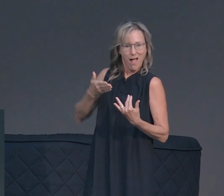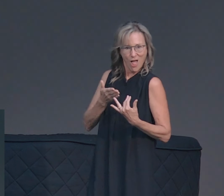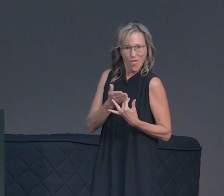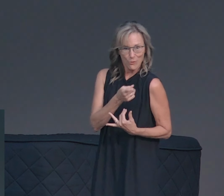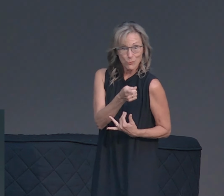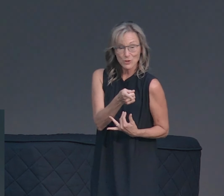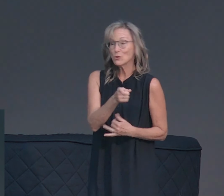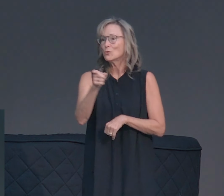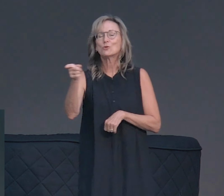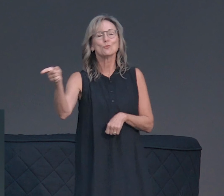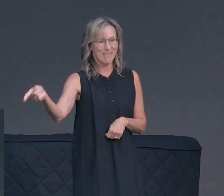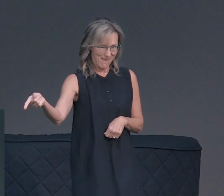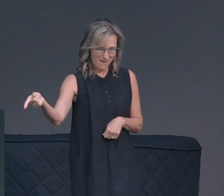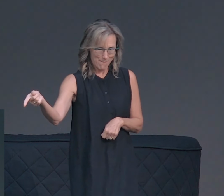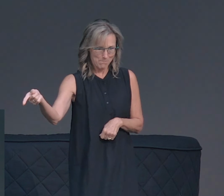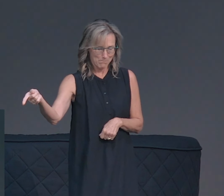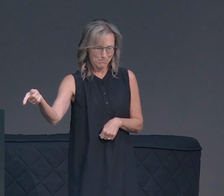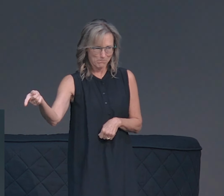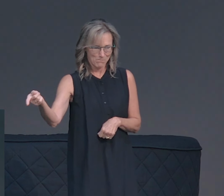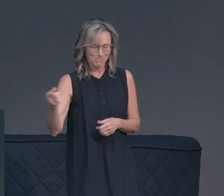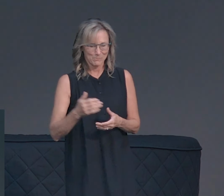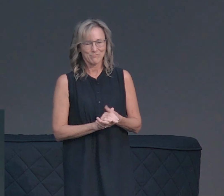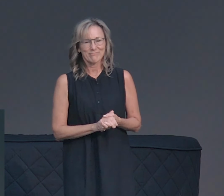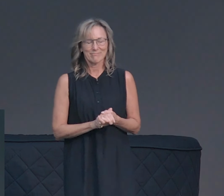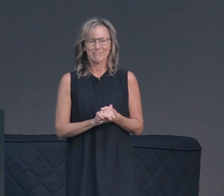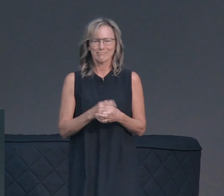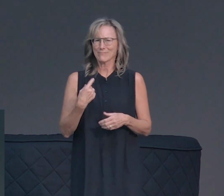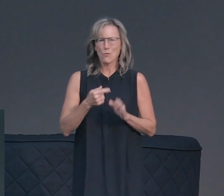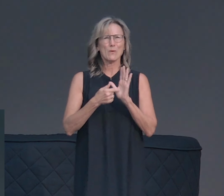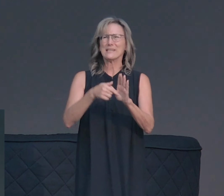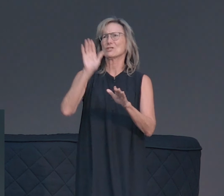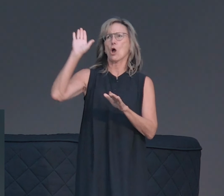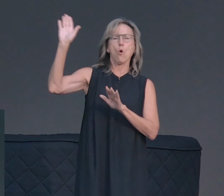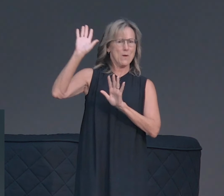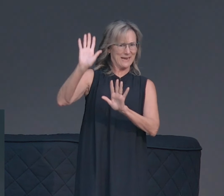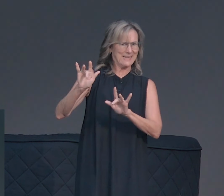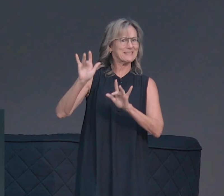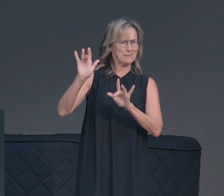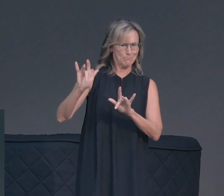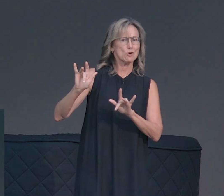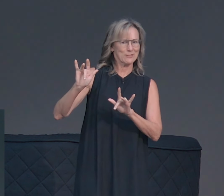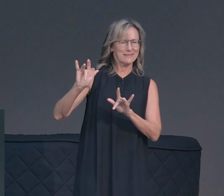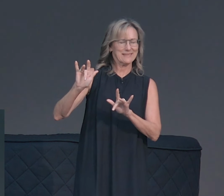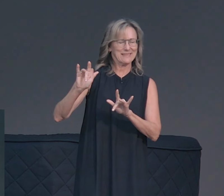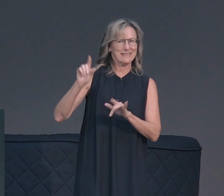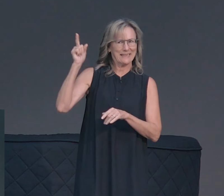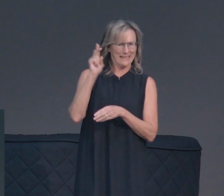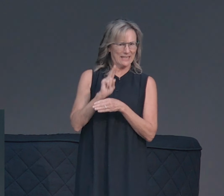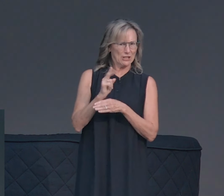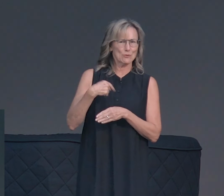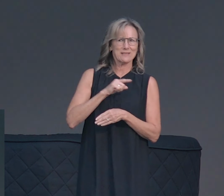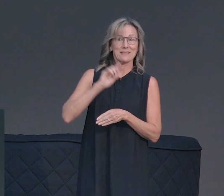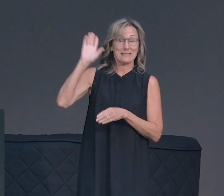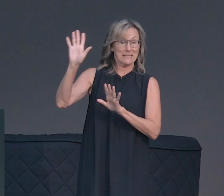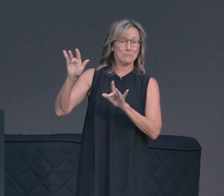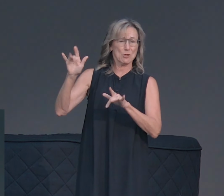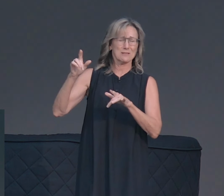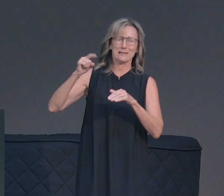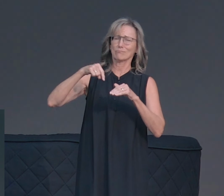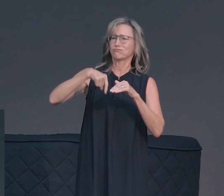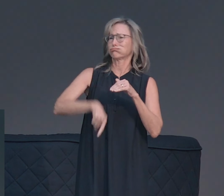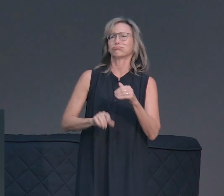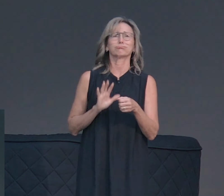Forgiveness and compassion are extensions of God's mercy. And God is rich in mercy.